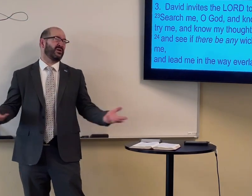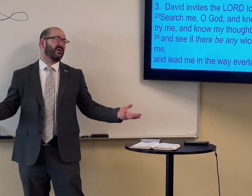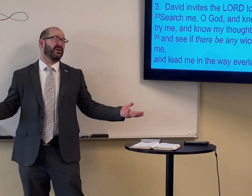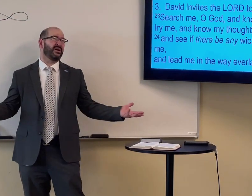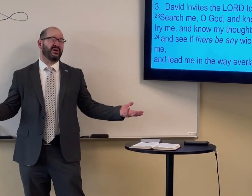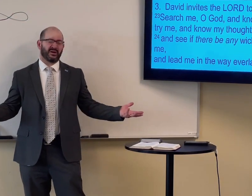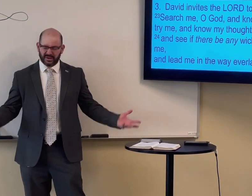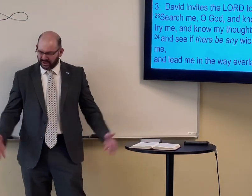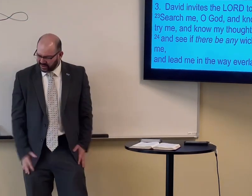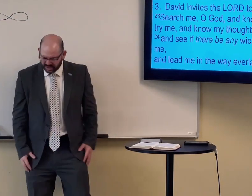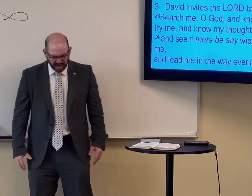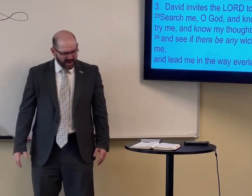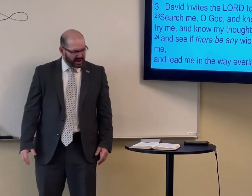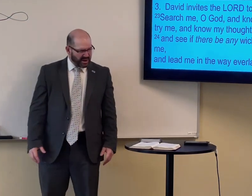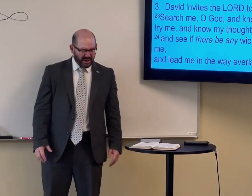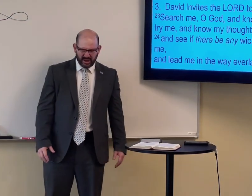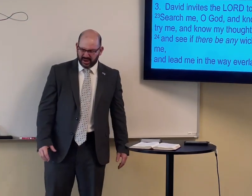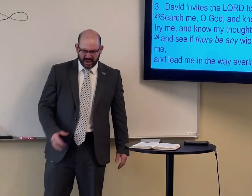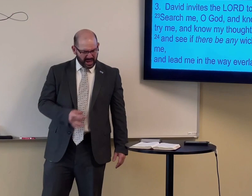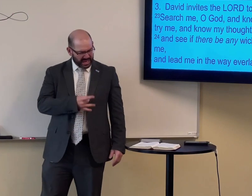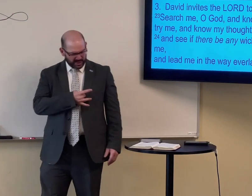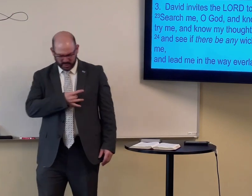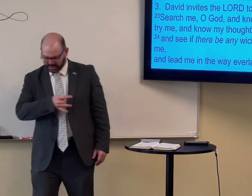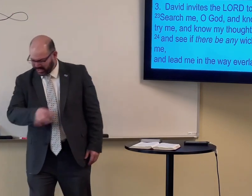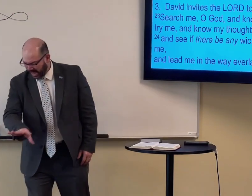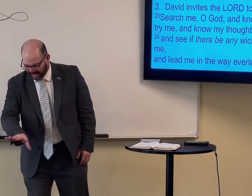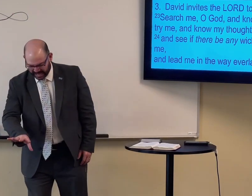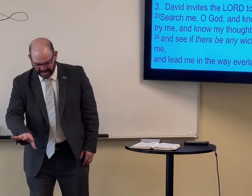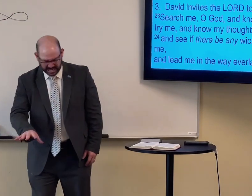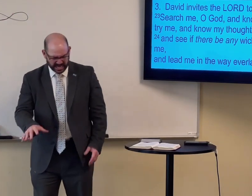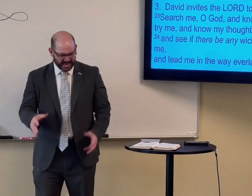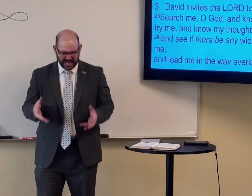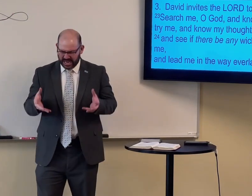it's hard, you know, the situation I'm in. I don't like it.